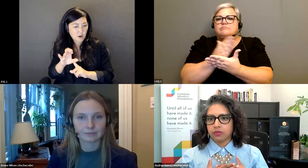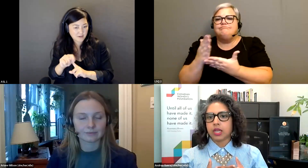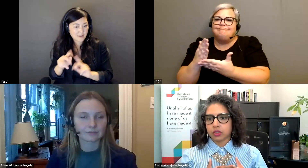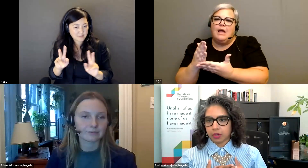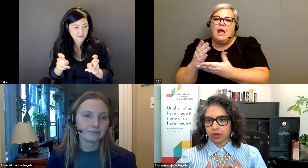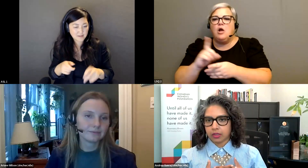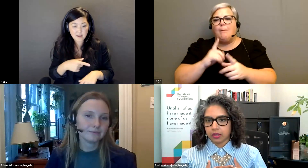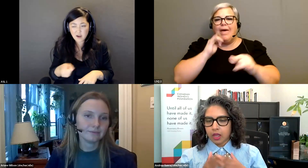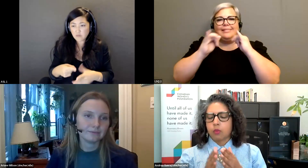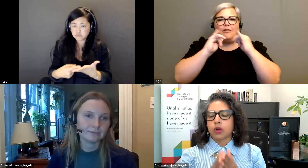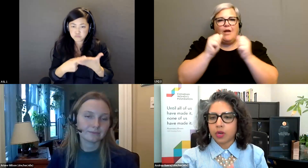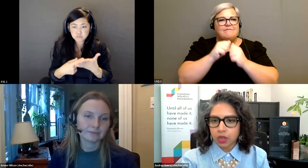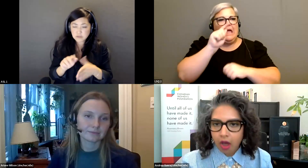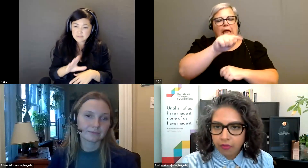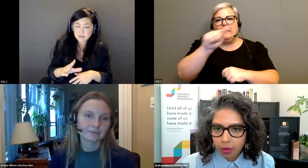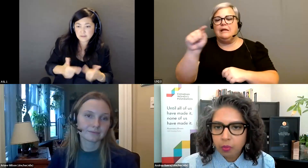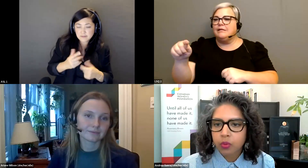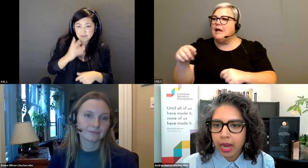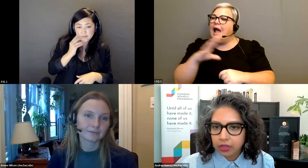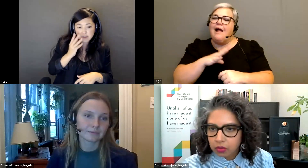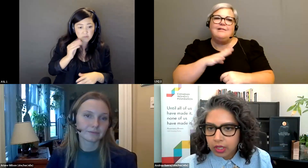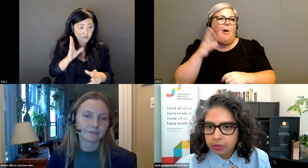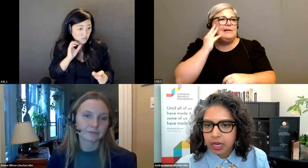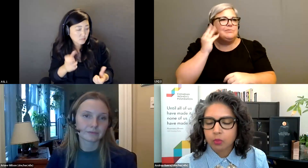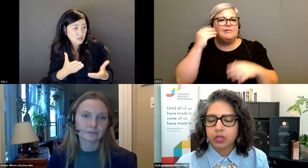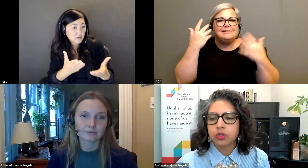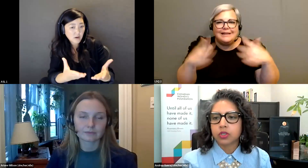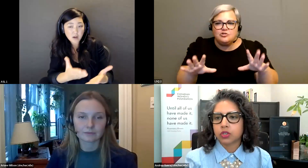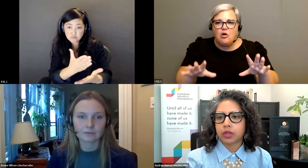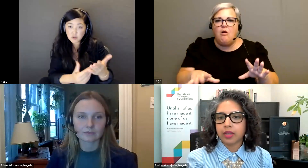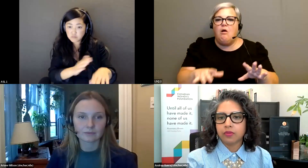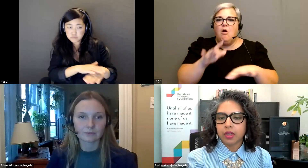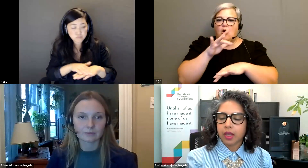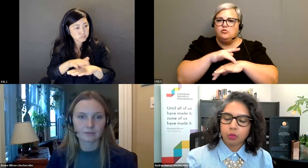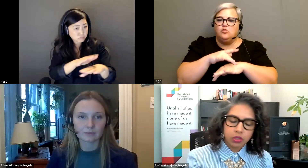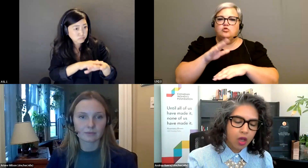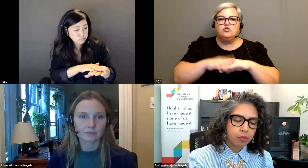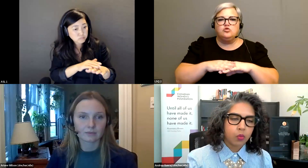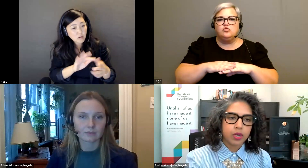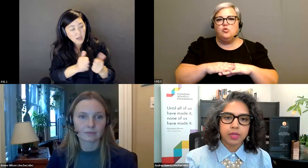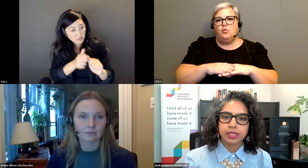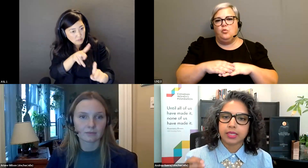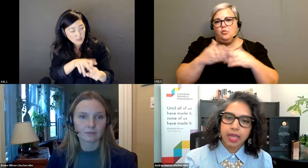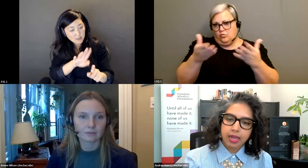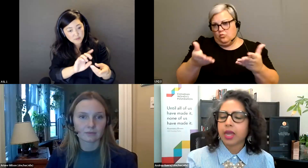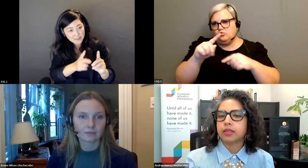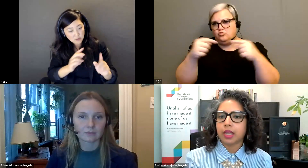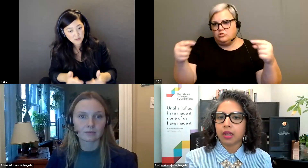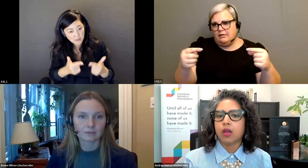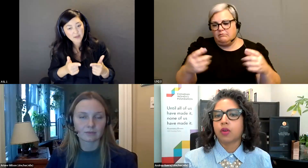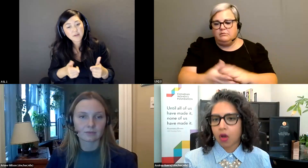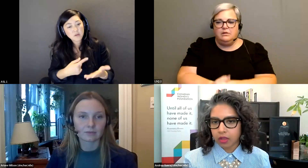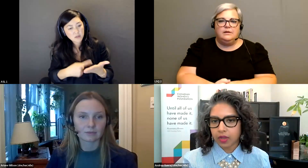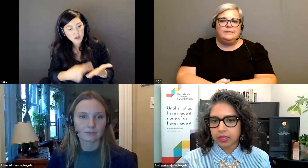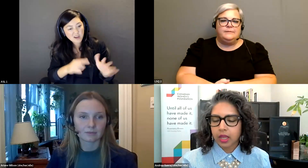that lived experience. We're going to offer practical tips to help you in your digital life, and we'll talk about what it means to take back the